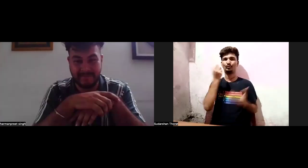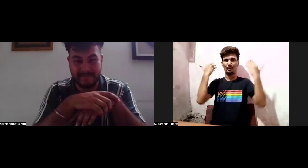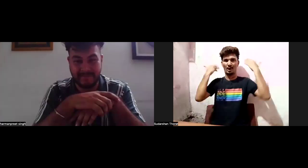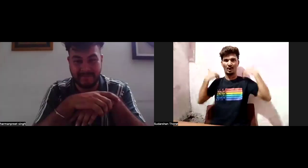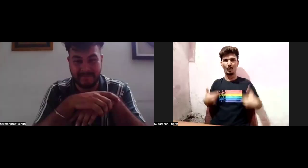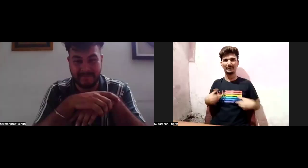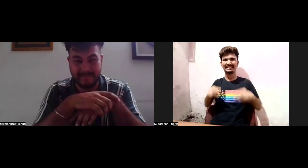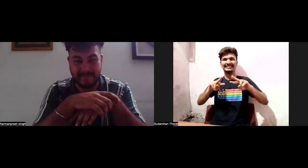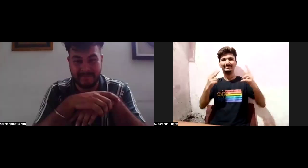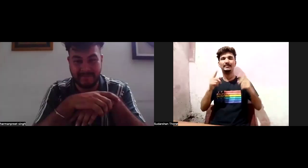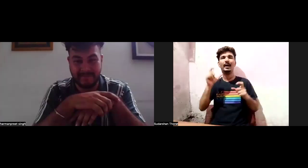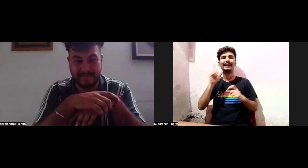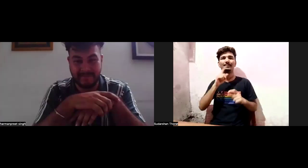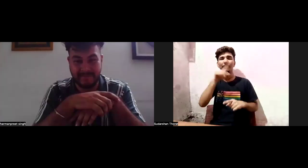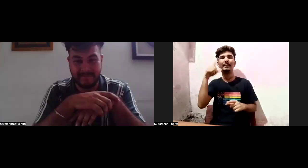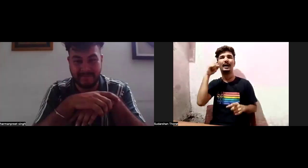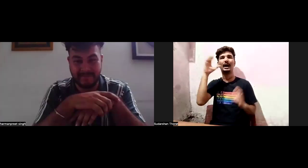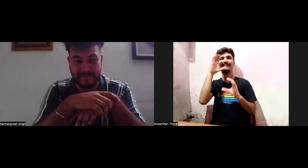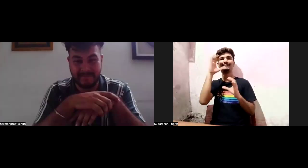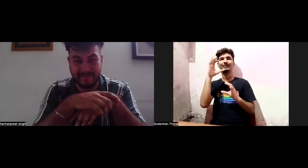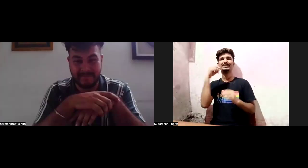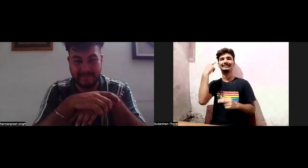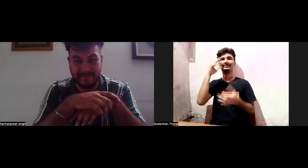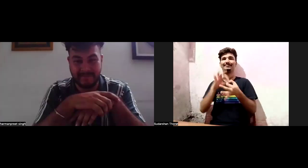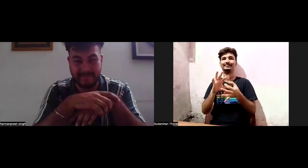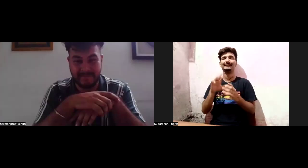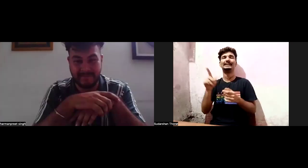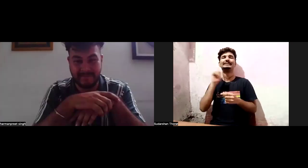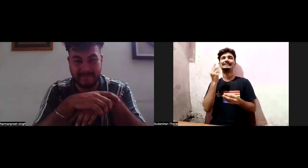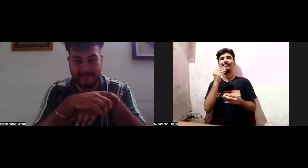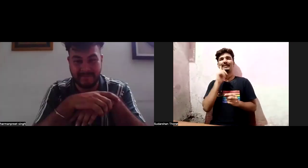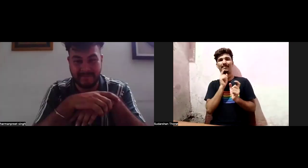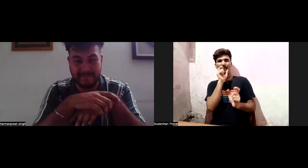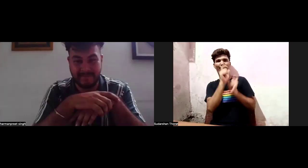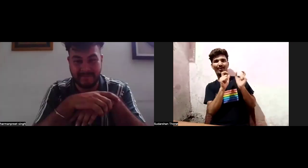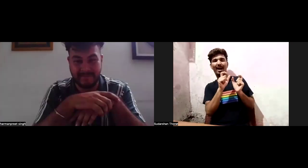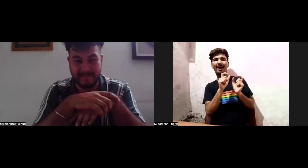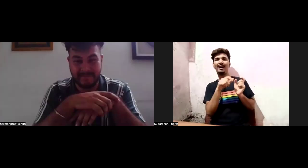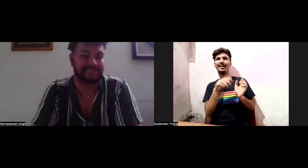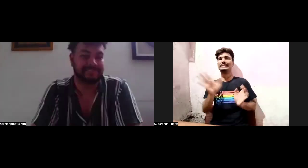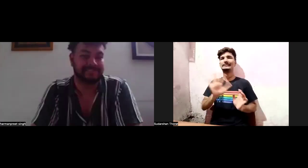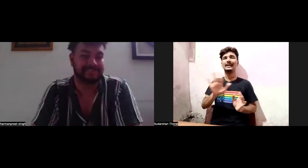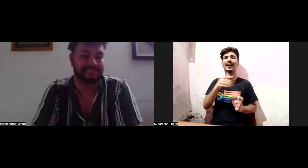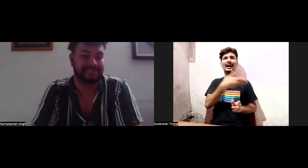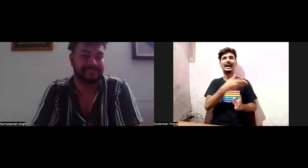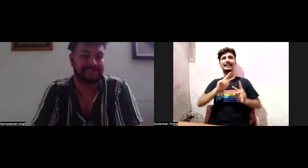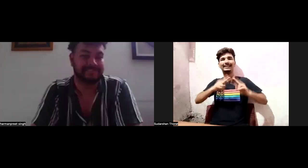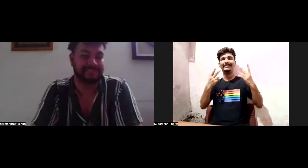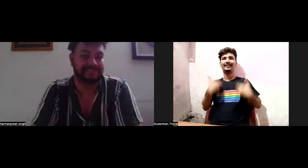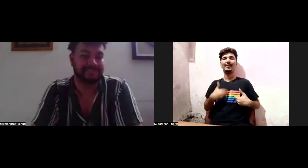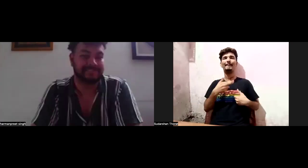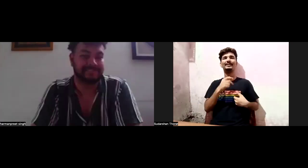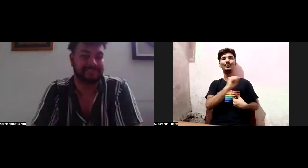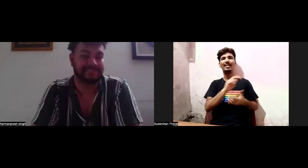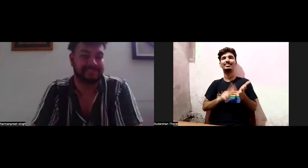Maybe the concept of gender roles, besides the binary of male, female, is still not